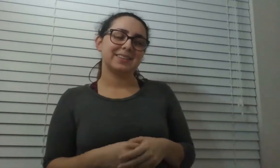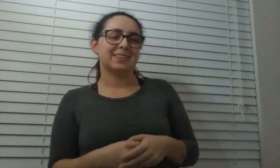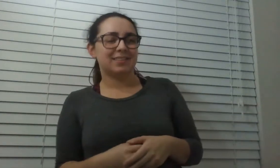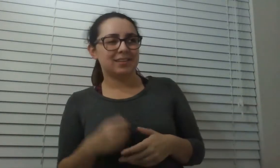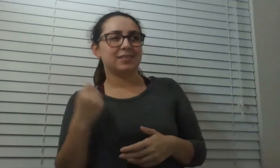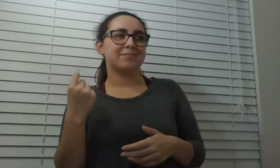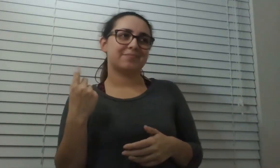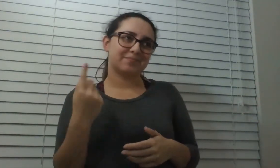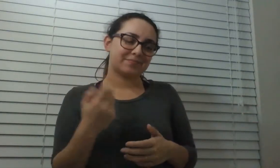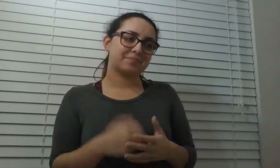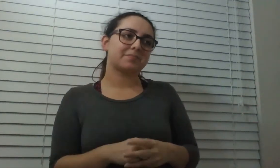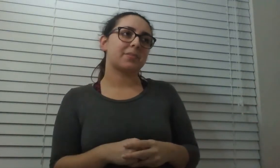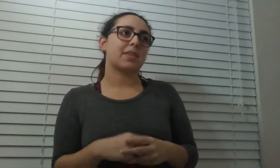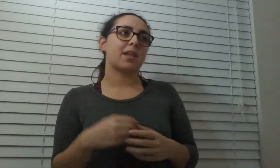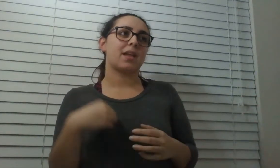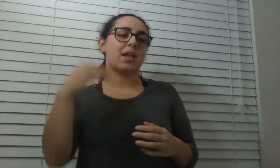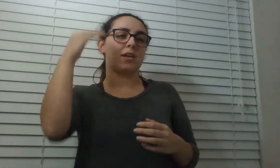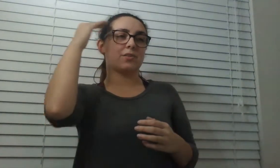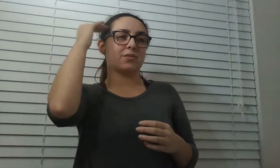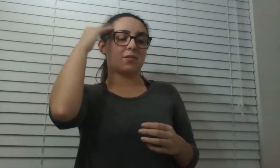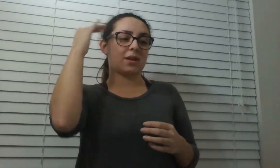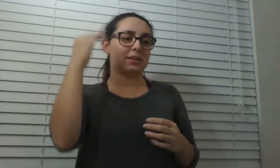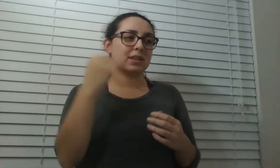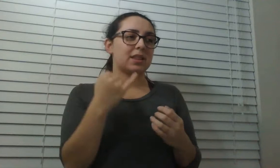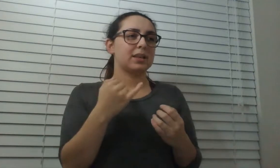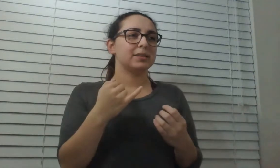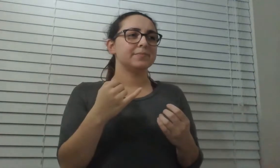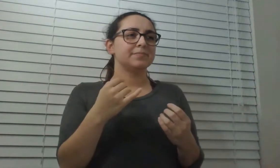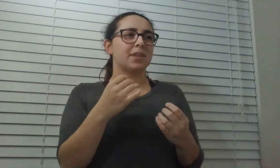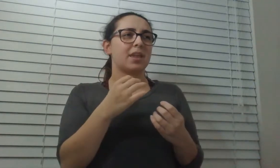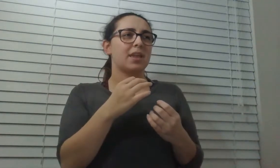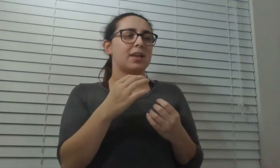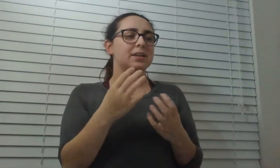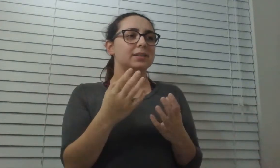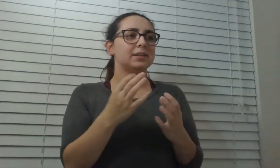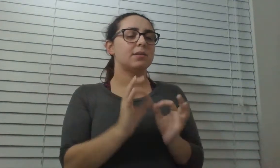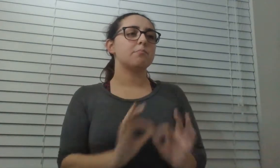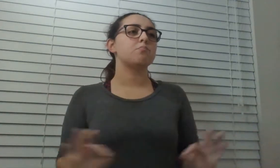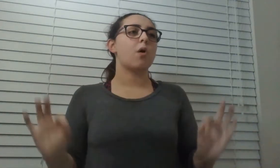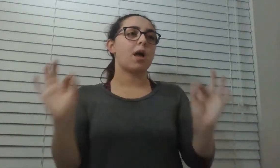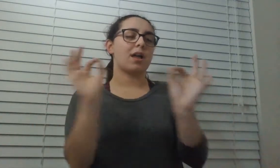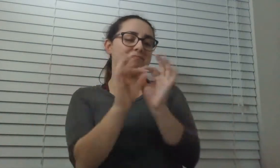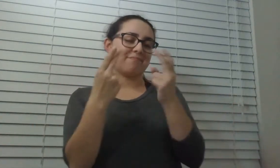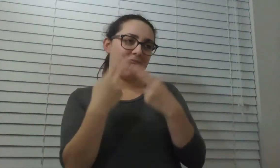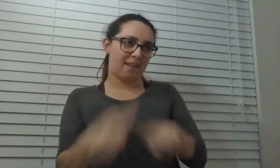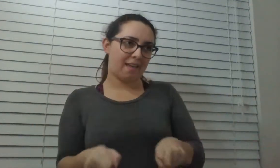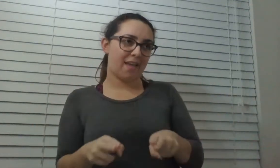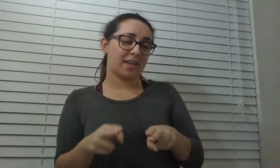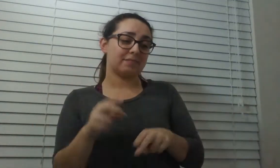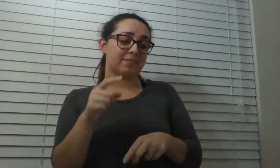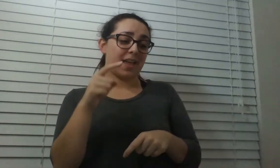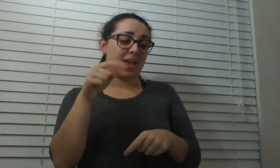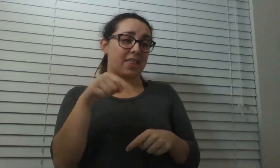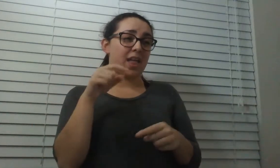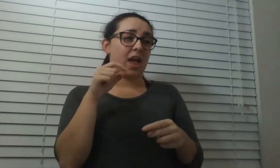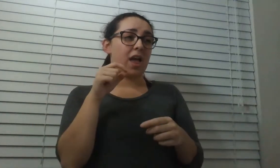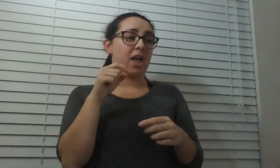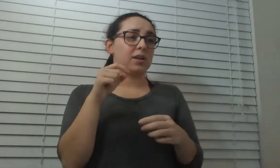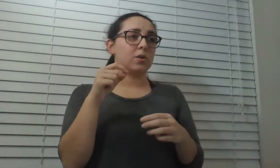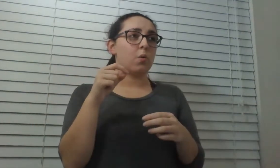importance immediately, and it hasn't changed. I looked at this egg, and it was proof, physical proof,